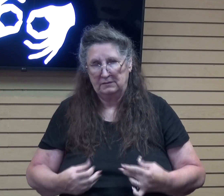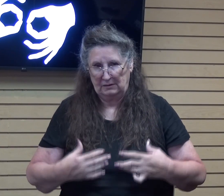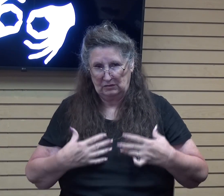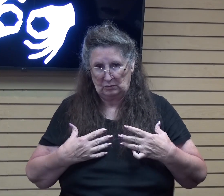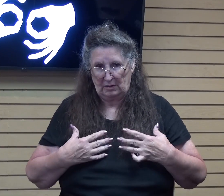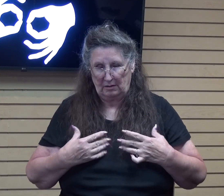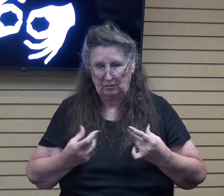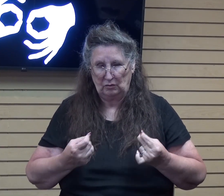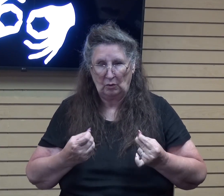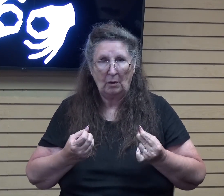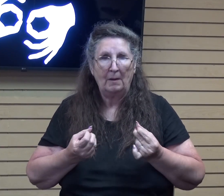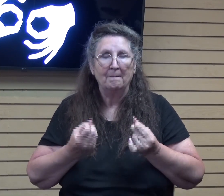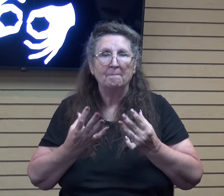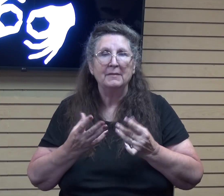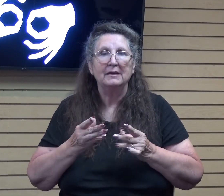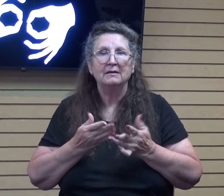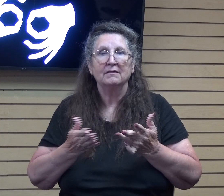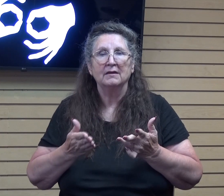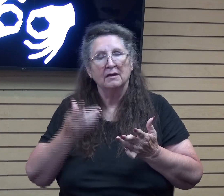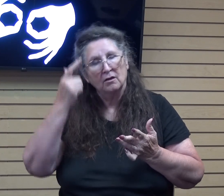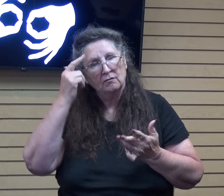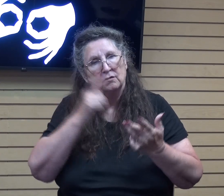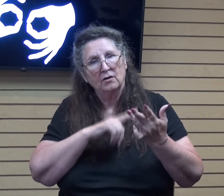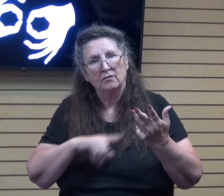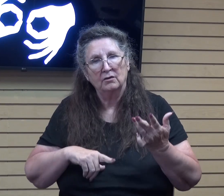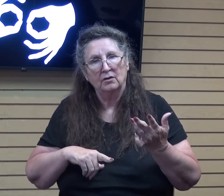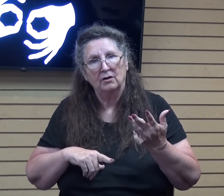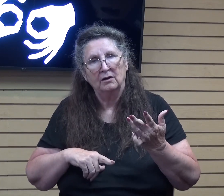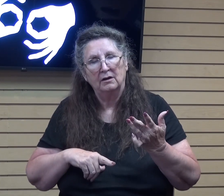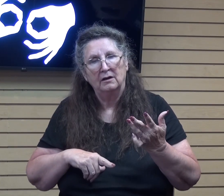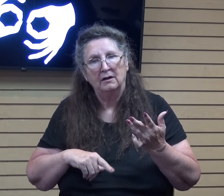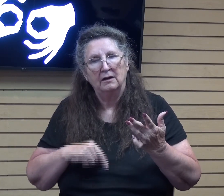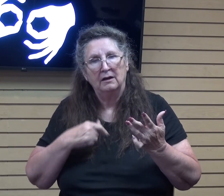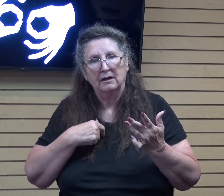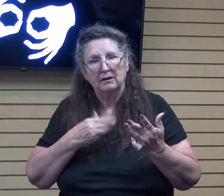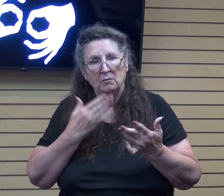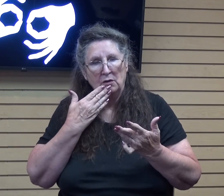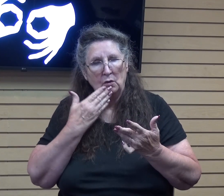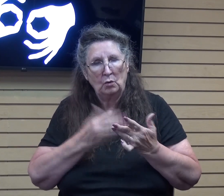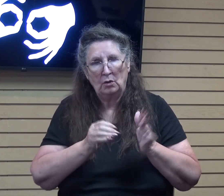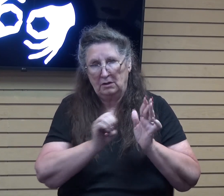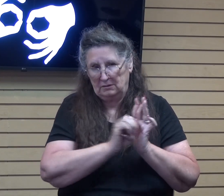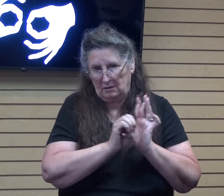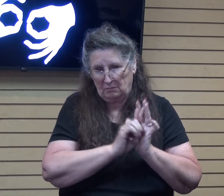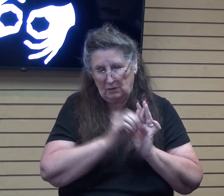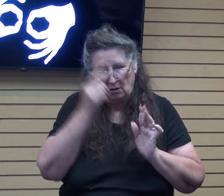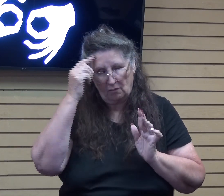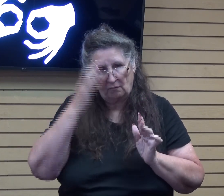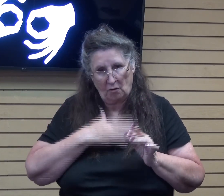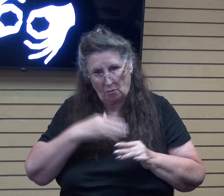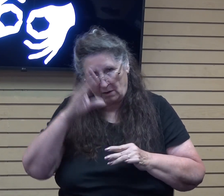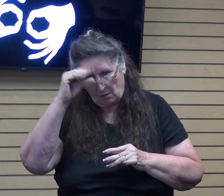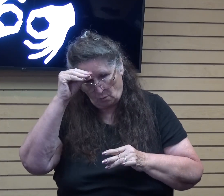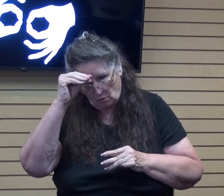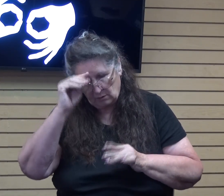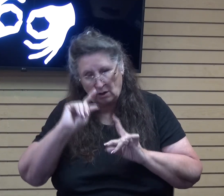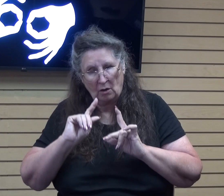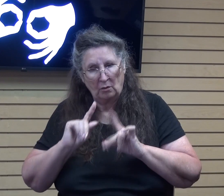do many things for the Lord as I could be a good example to the boys. I wanted to go back to Bible